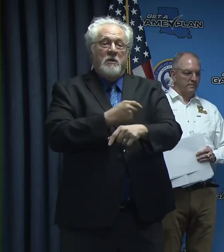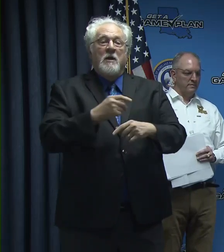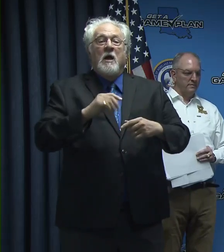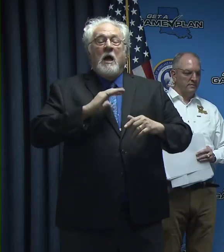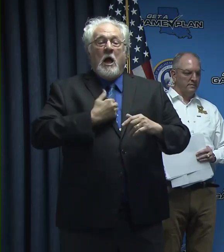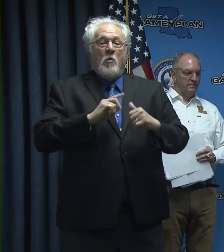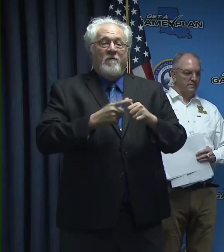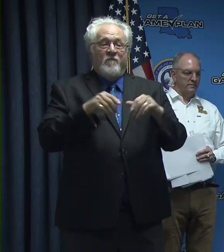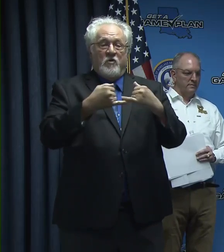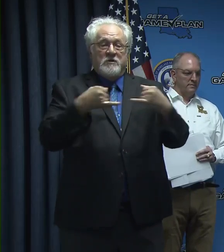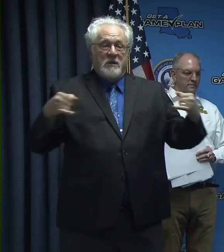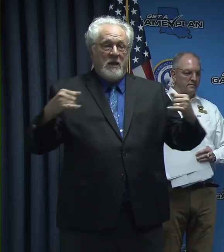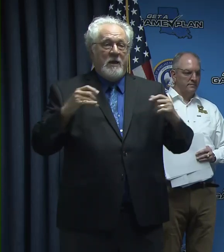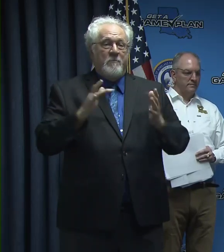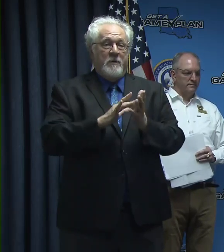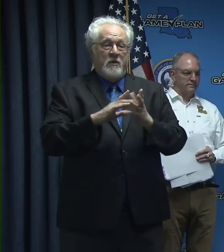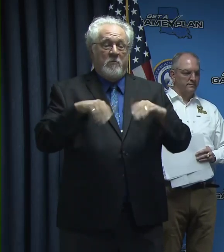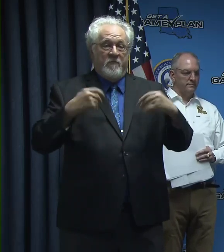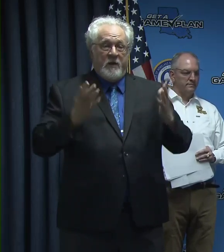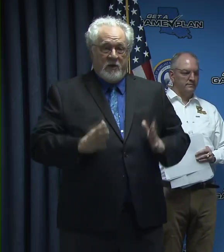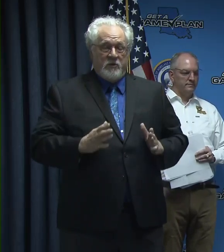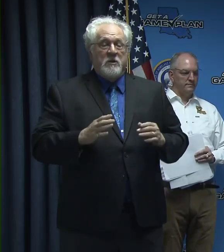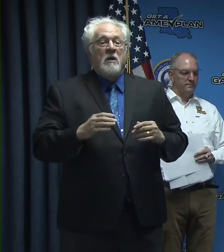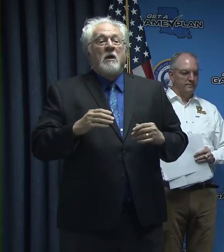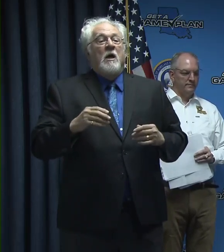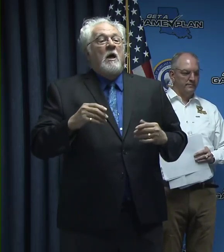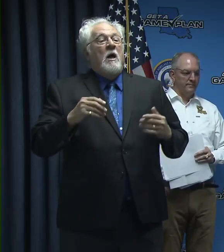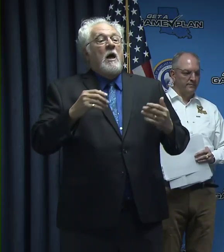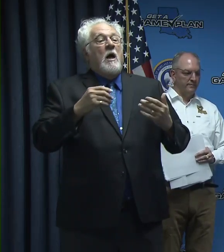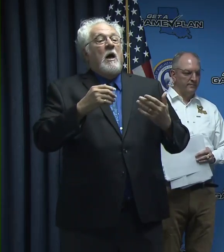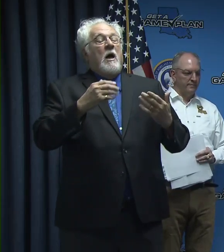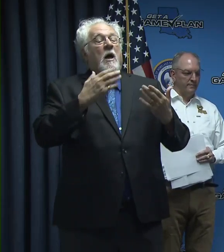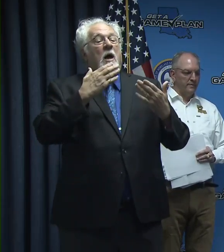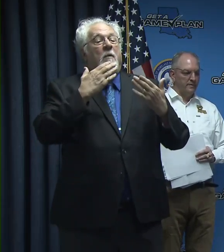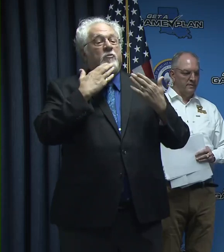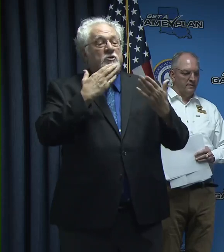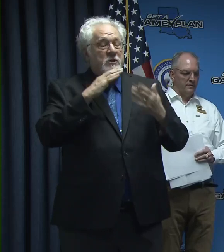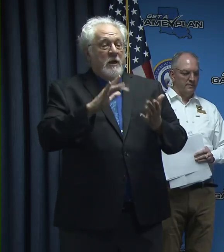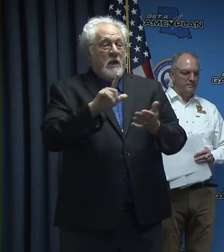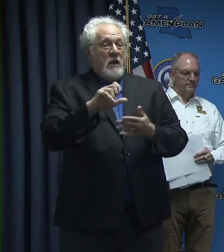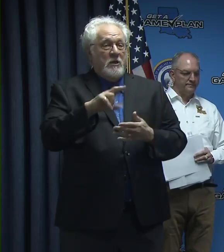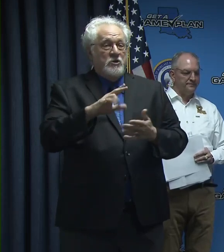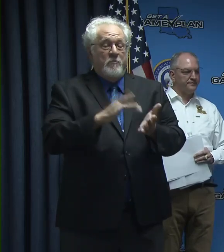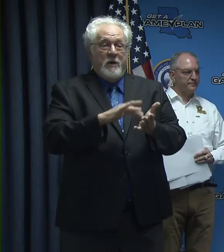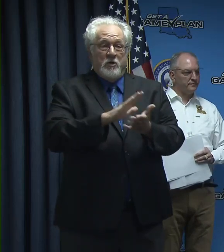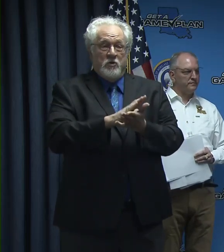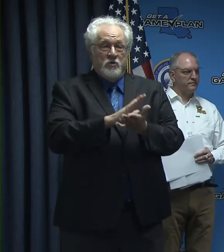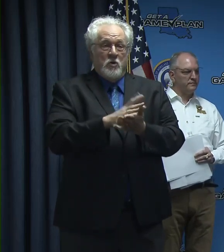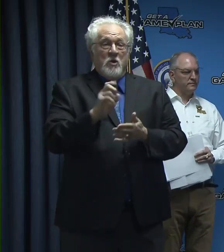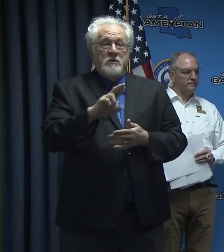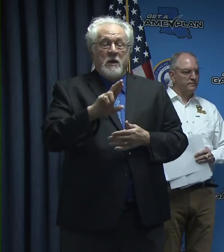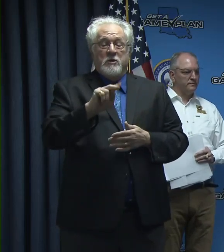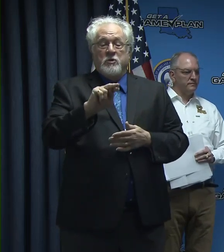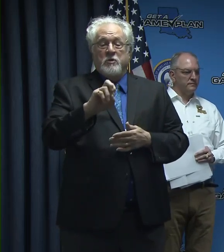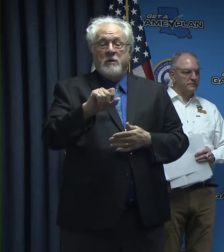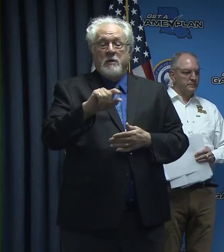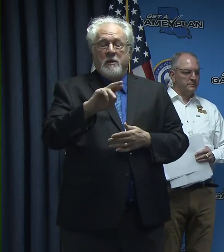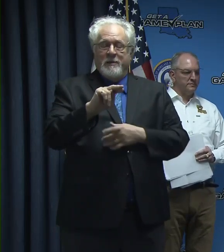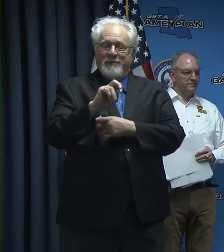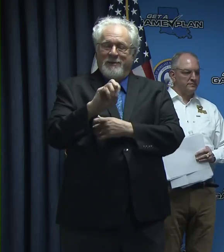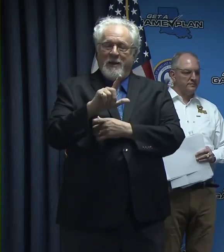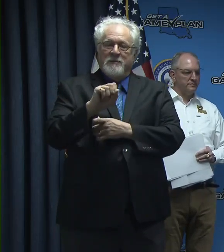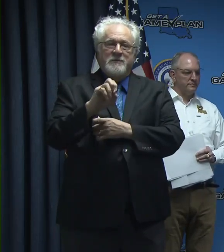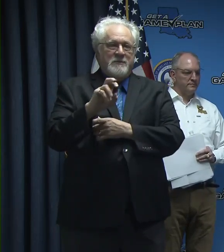medical providers. I appreciate the LSU Medical School Dean, Dr. Stephen Nelson's kind